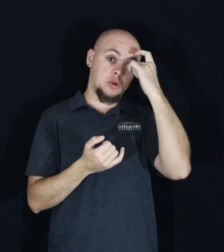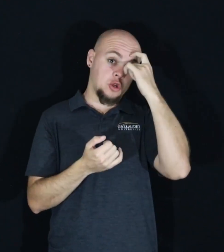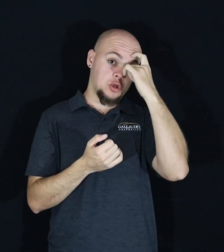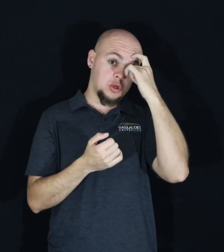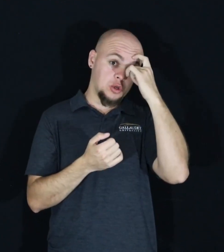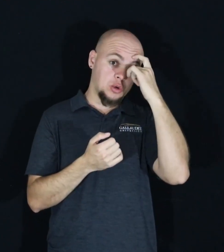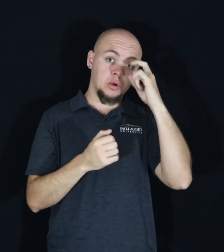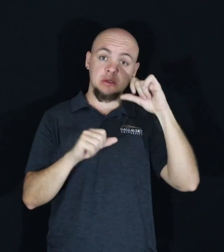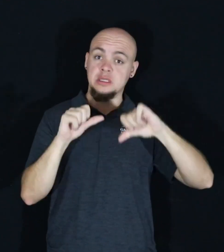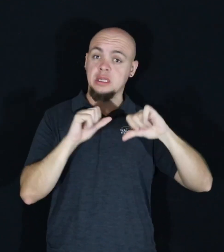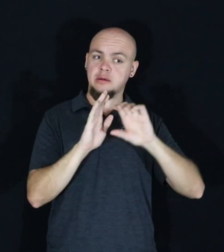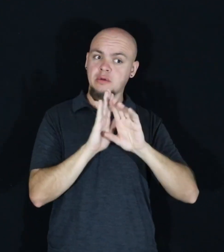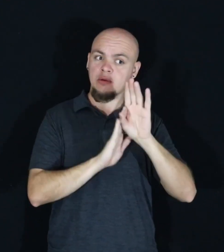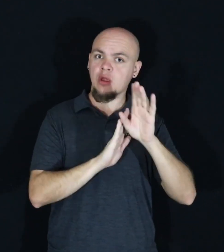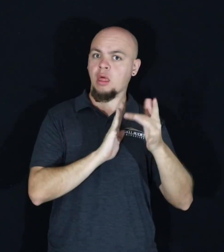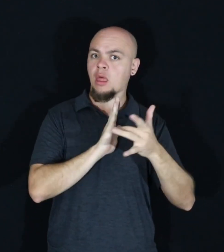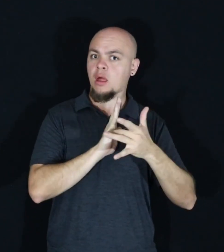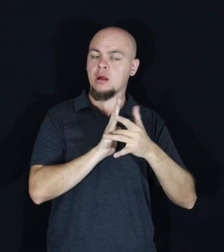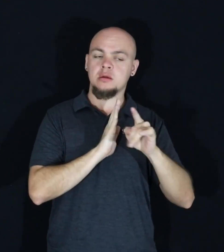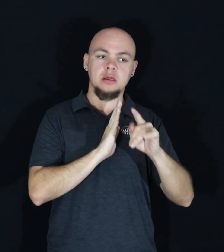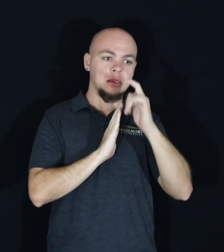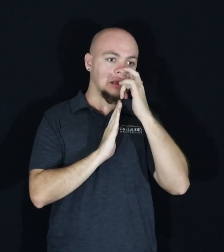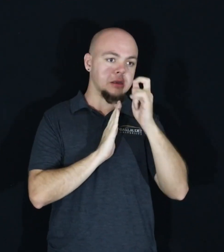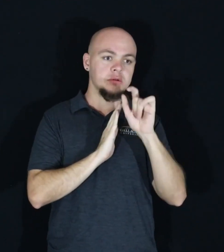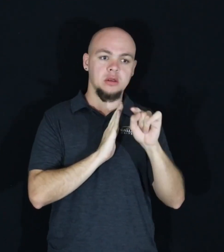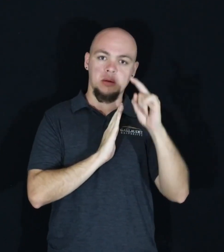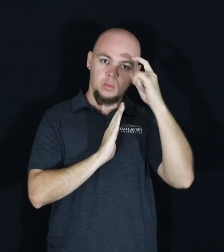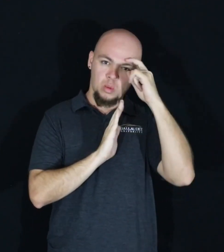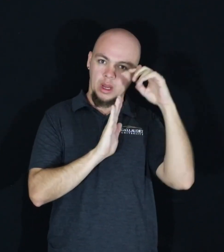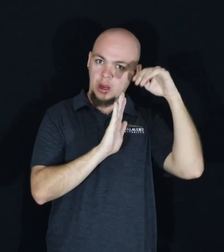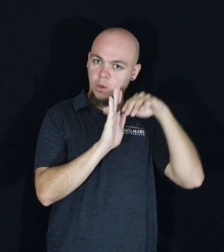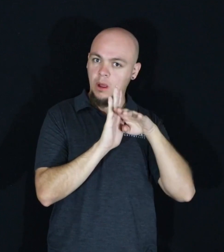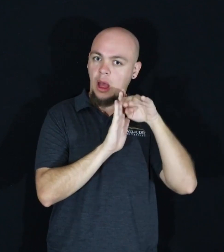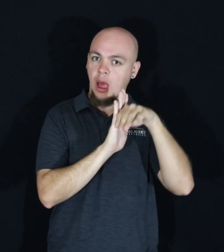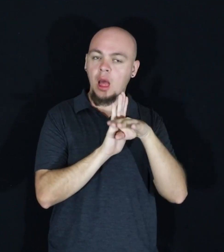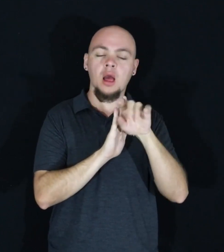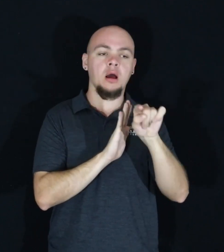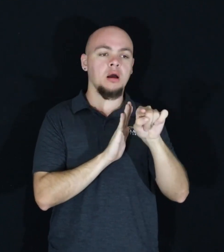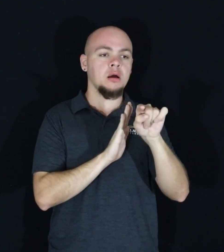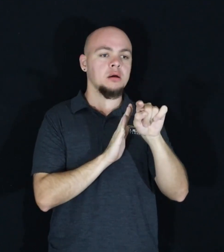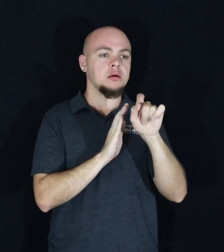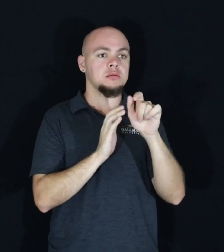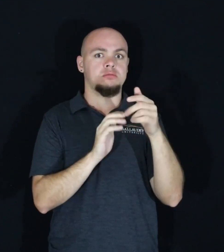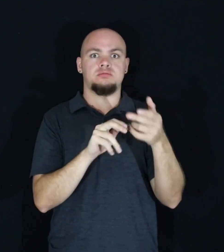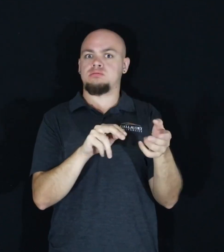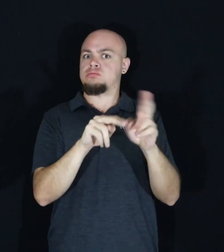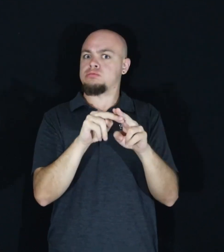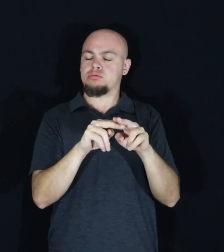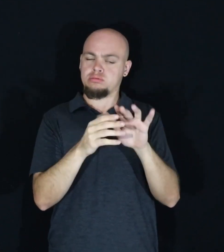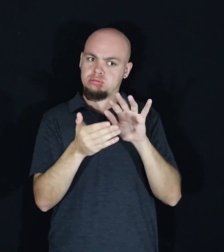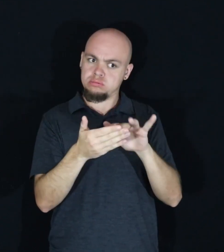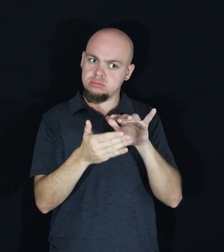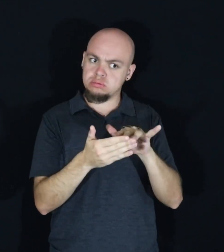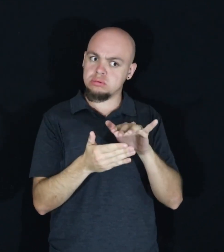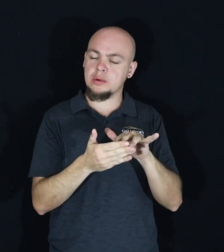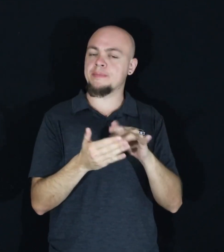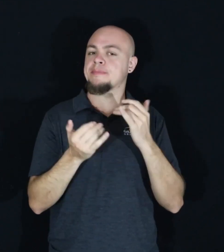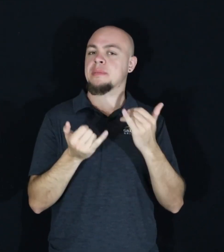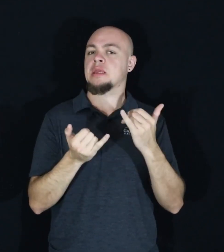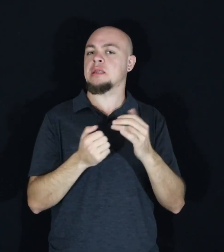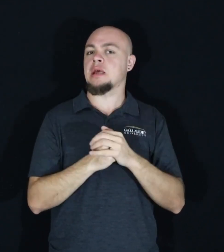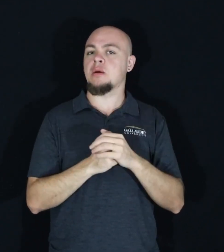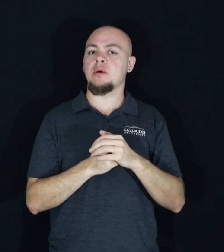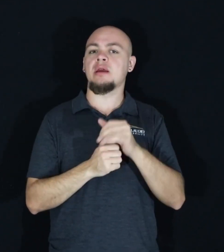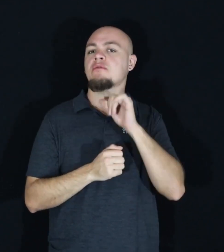scientific developments, the interest in reading these brain waves has increased a lot. So today we have